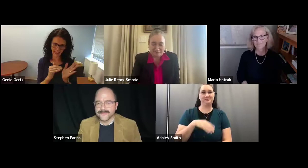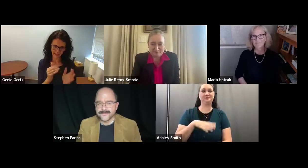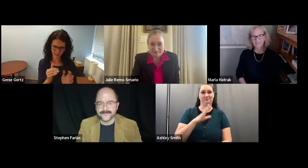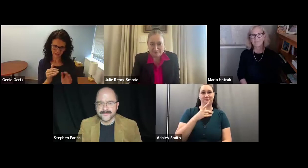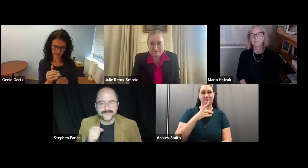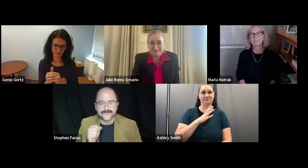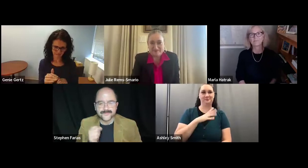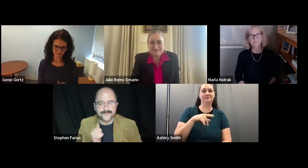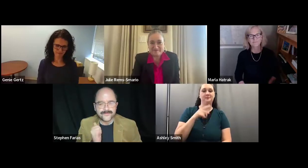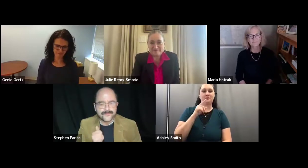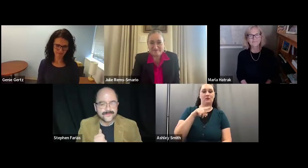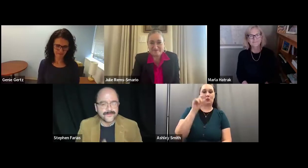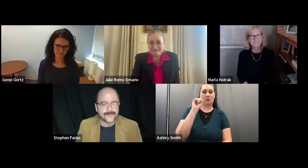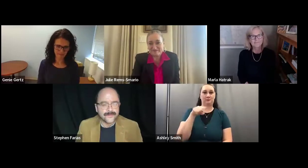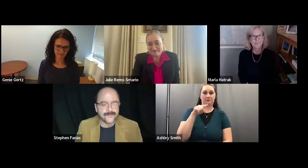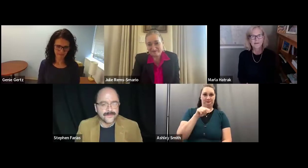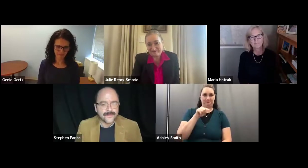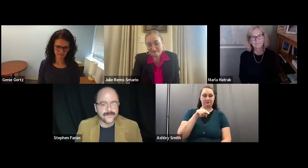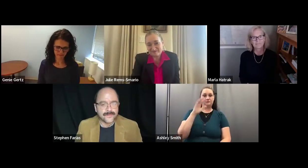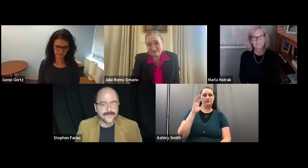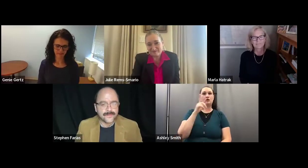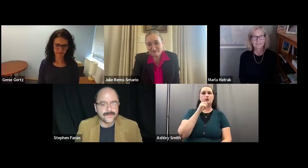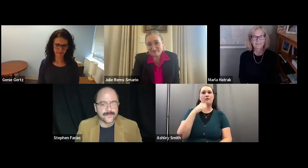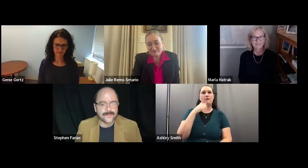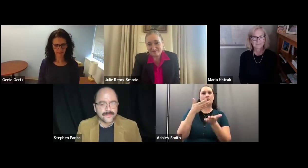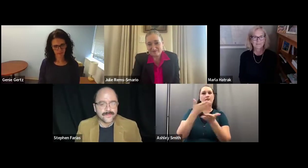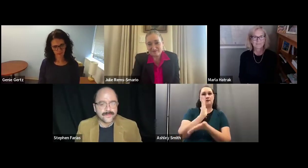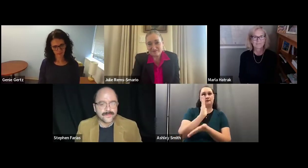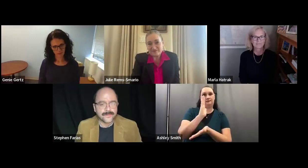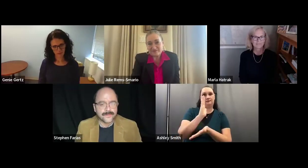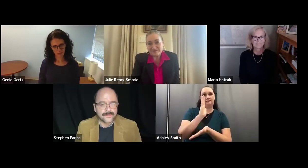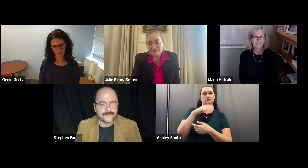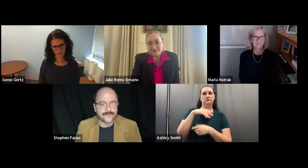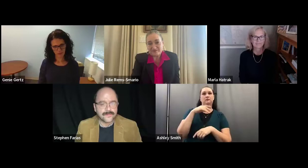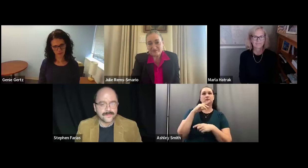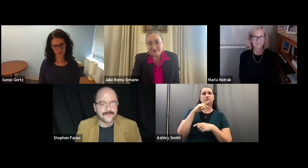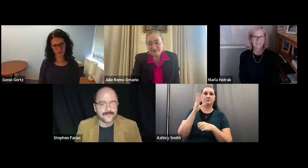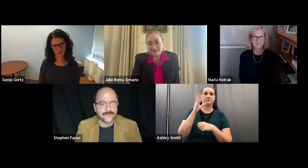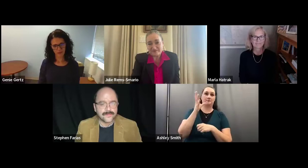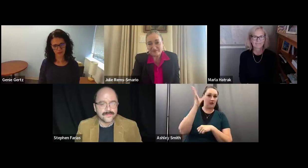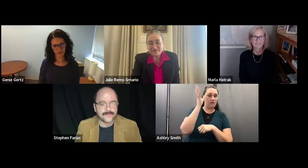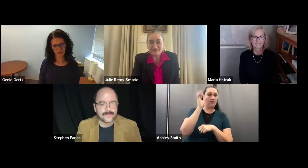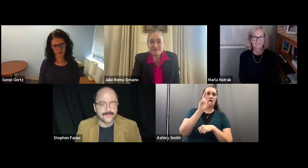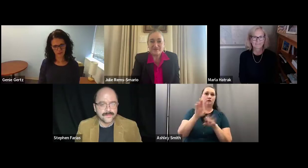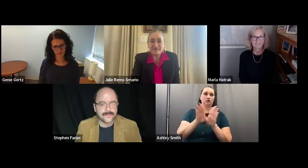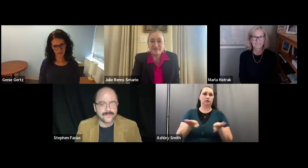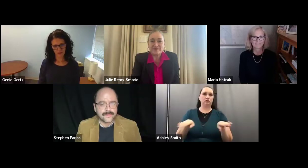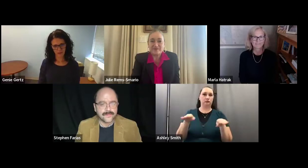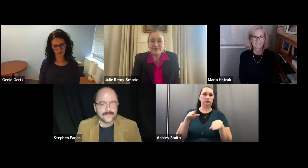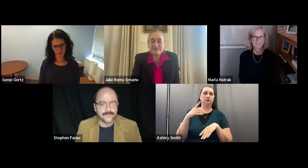Can you sign that again? Sure. So the question is, who has the right, the